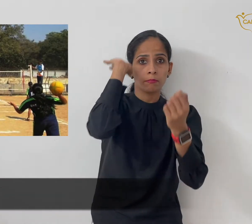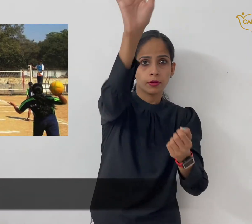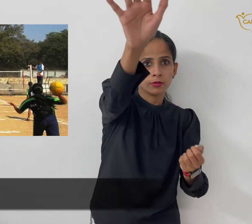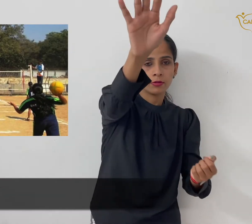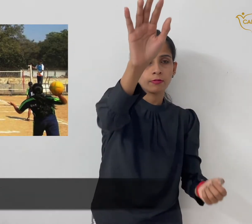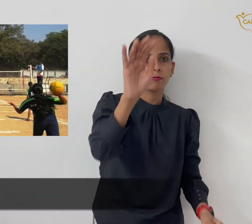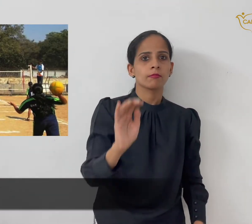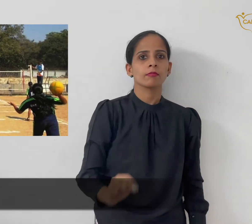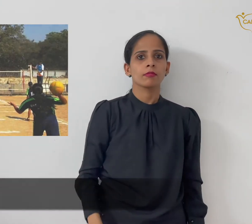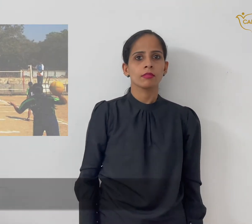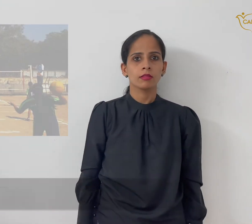Throwball.